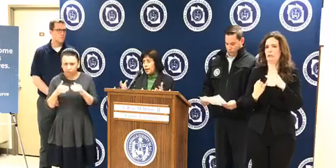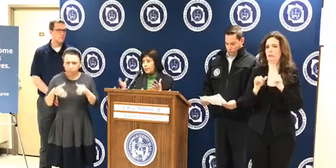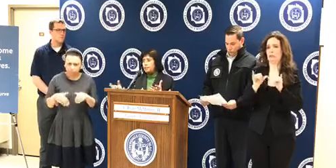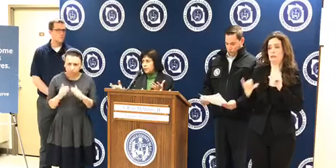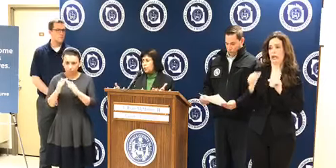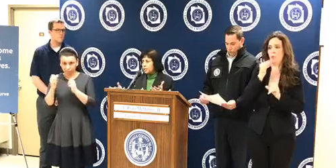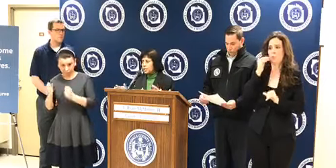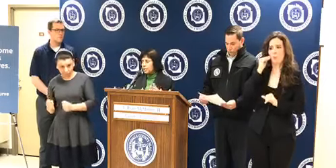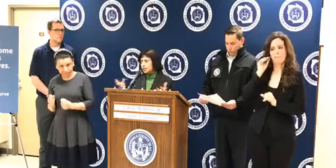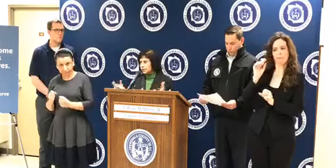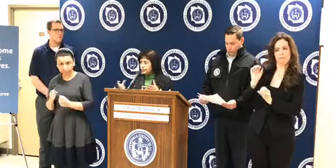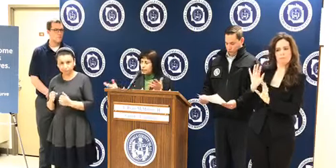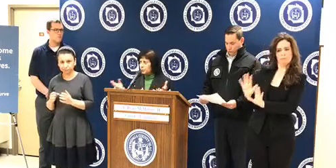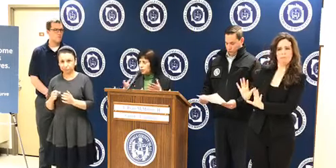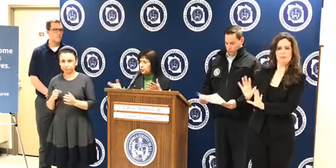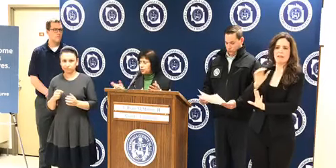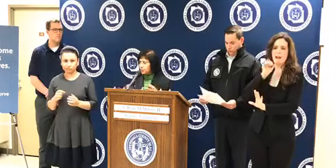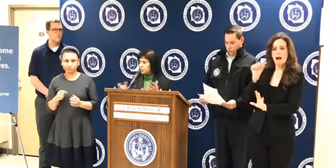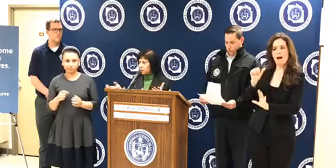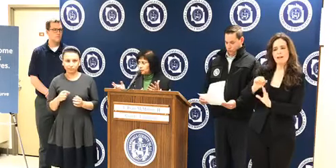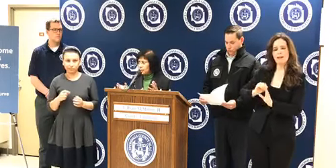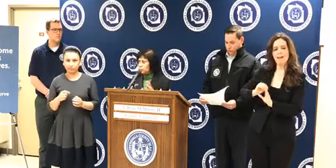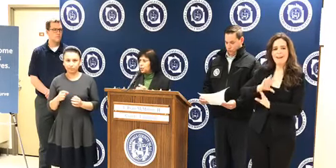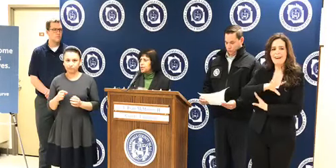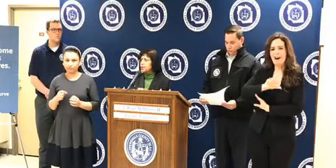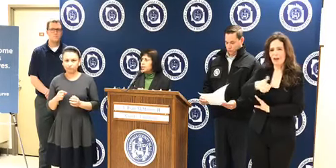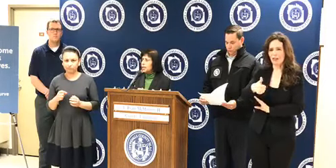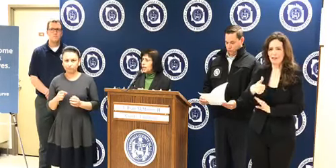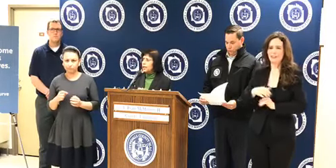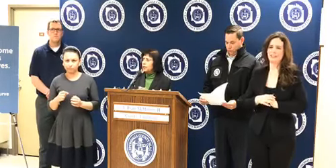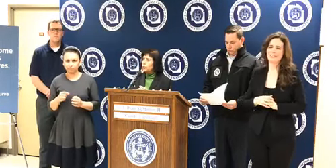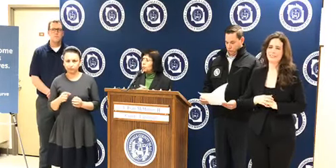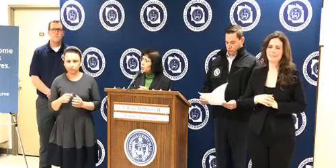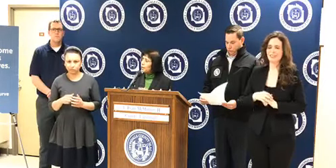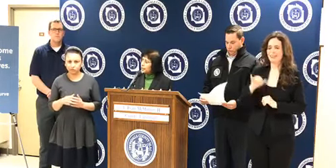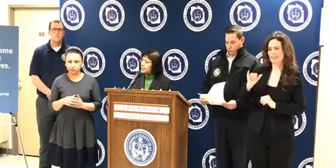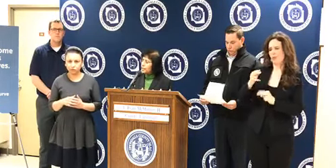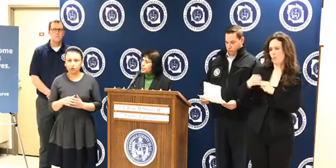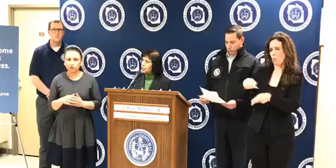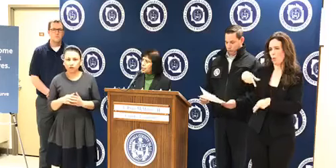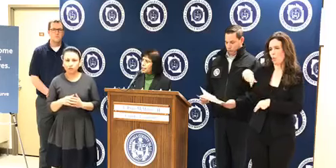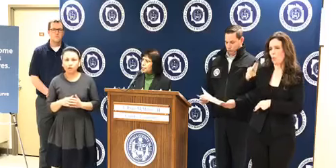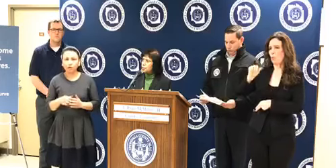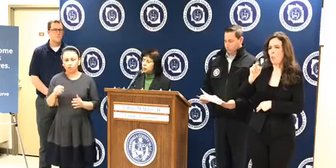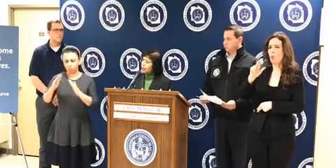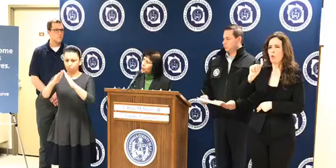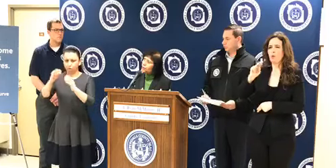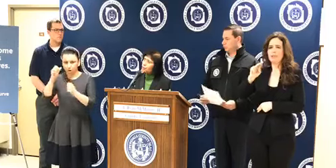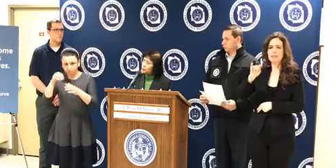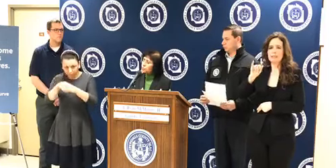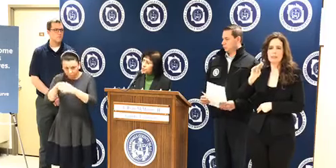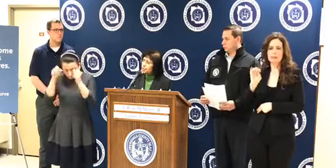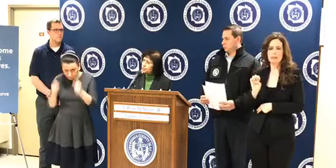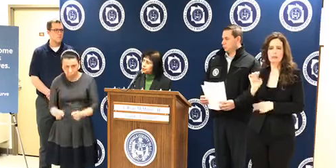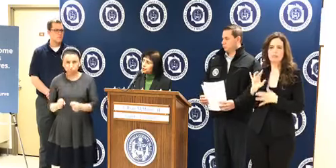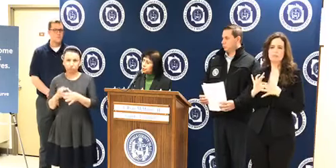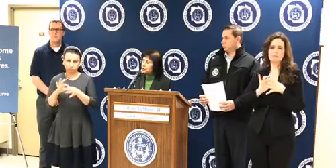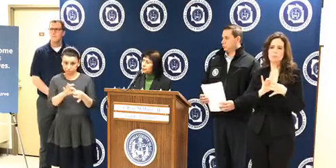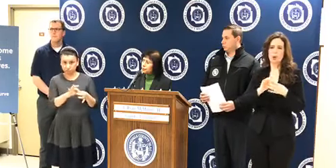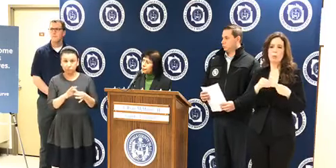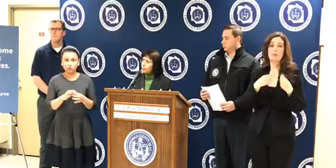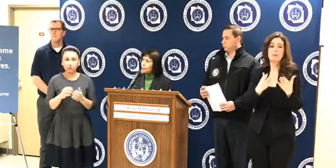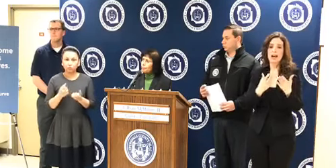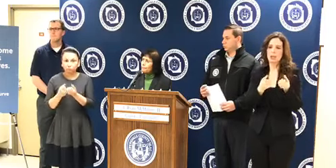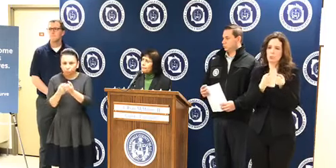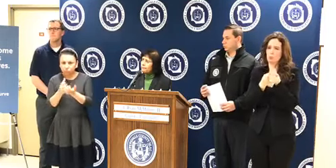or mandatory quarantine. That's kind of, we use equal that word. And we will make the connection and provide all the support she needs. Would